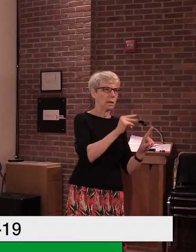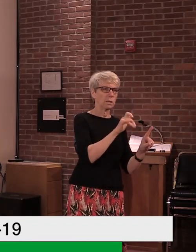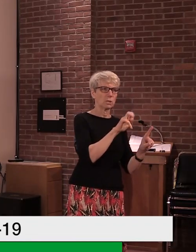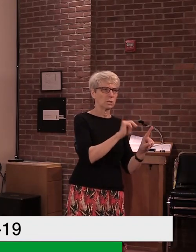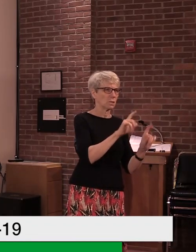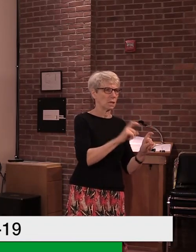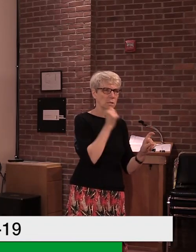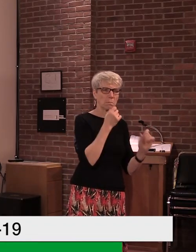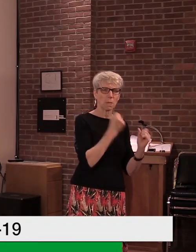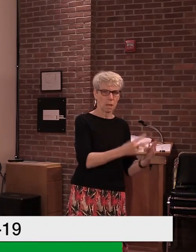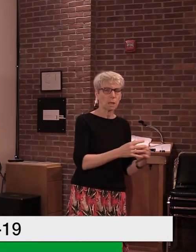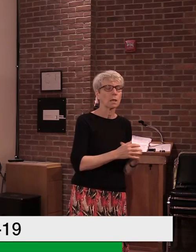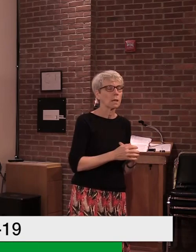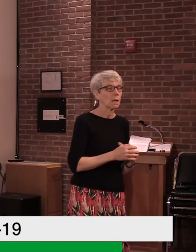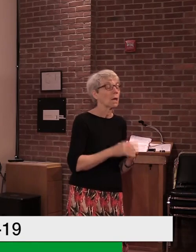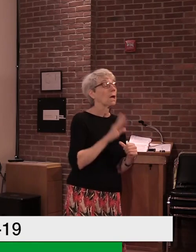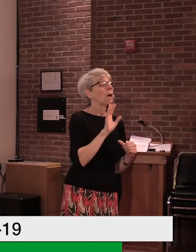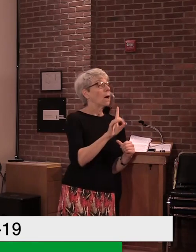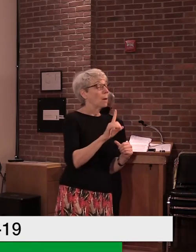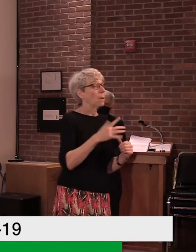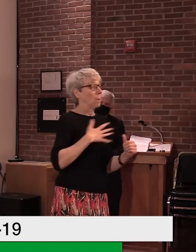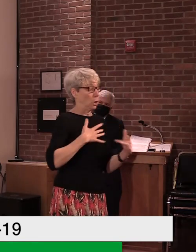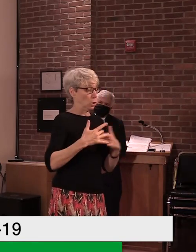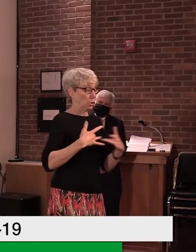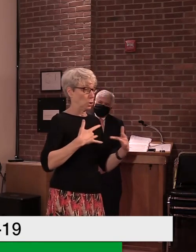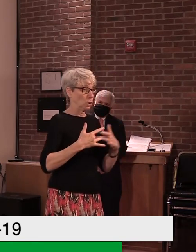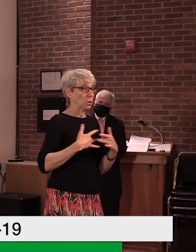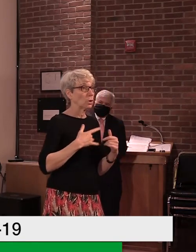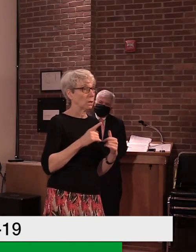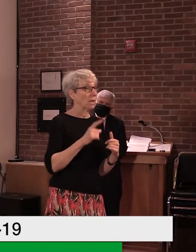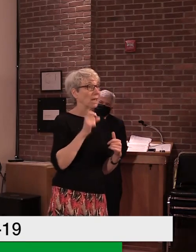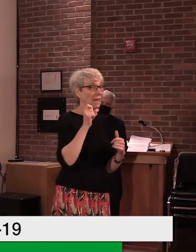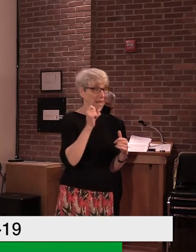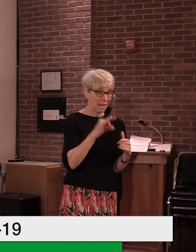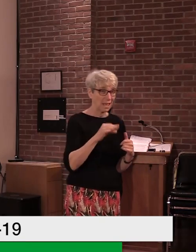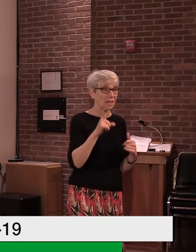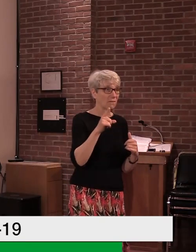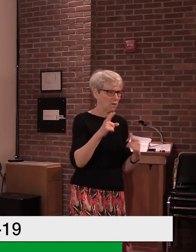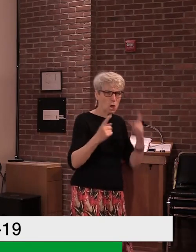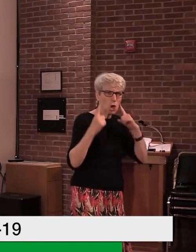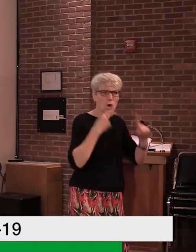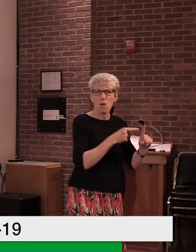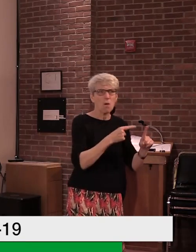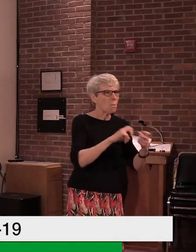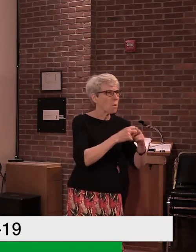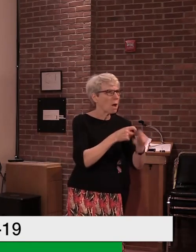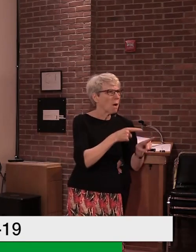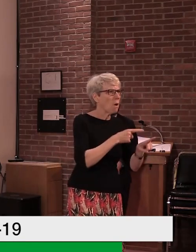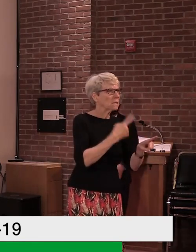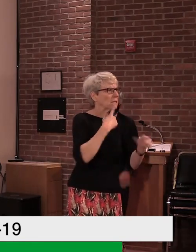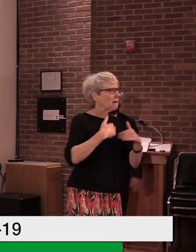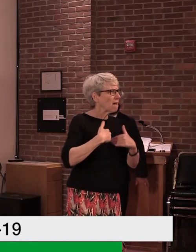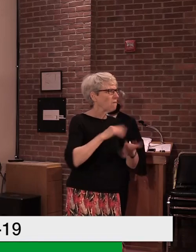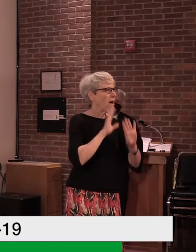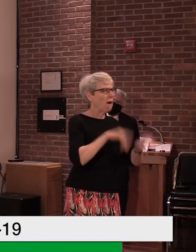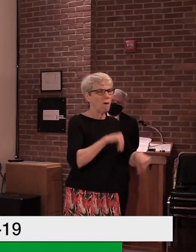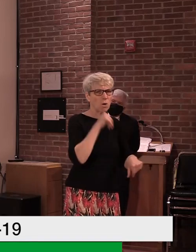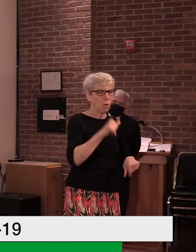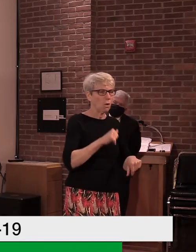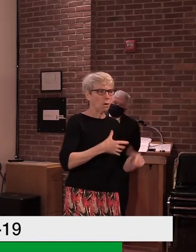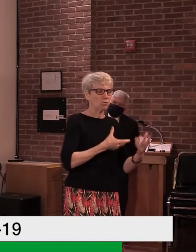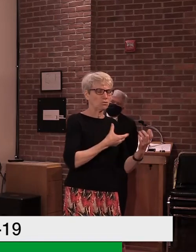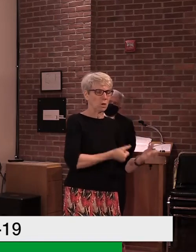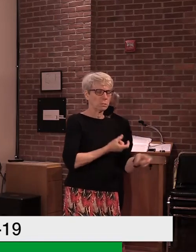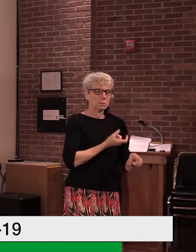concerned about is that these machines will, people will lose faith in them or lose confidence. I